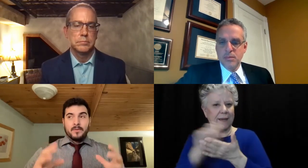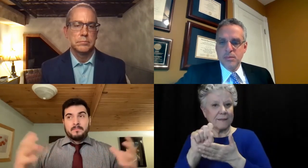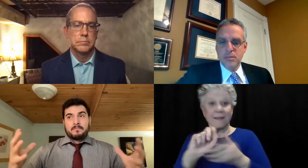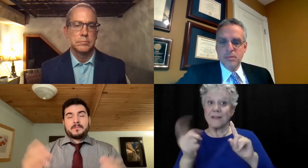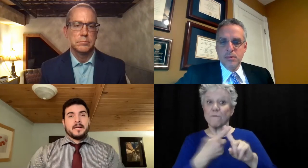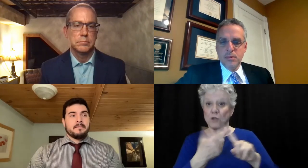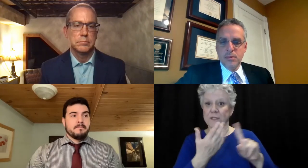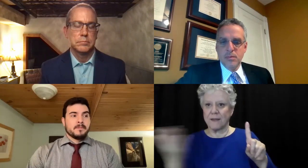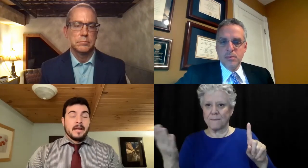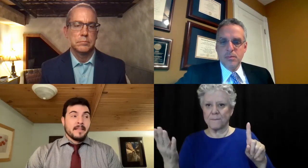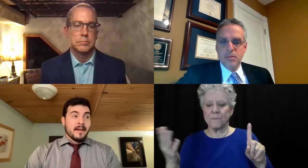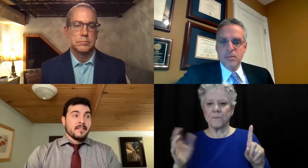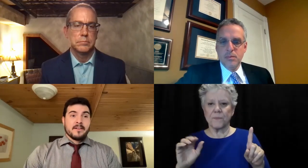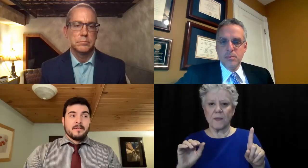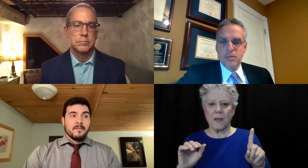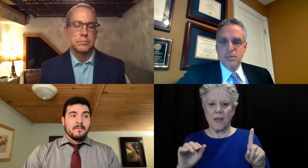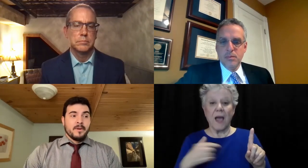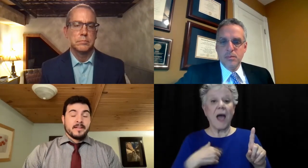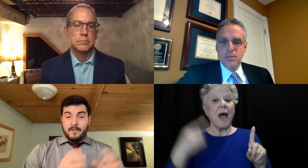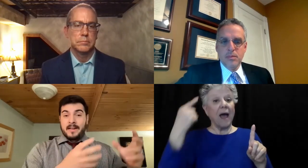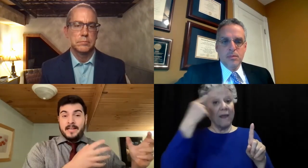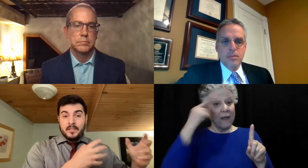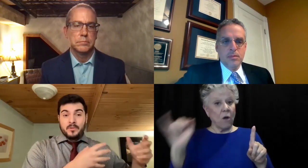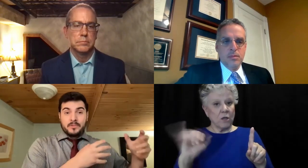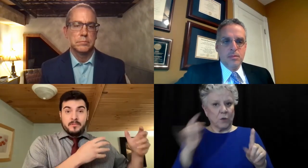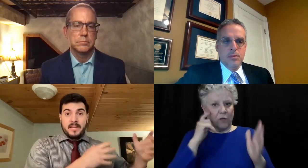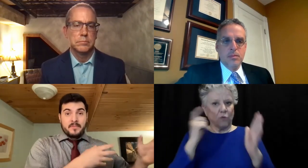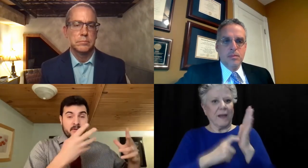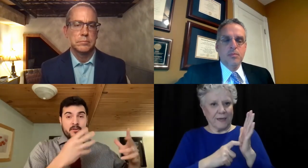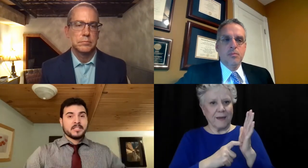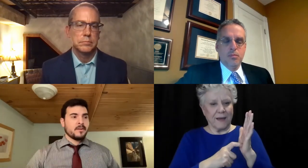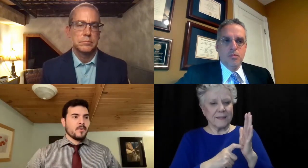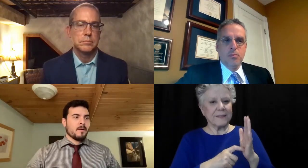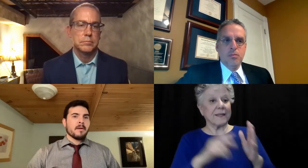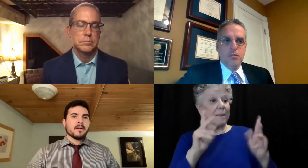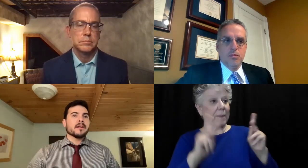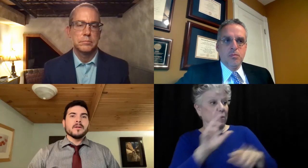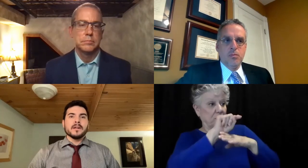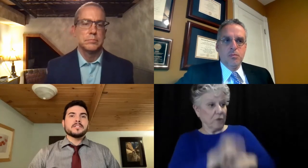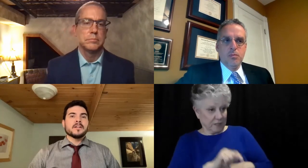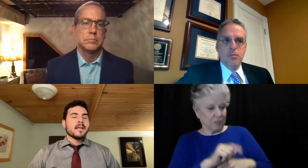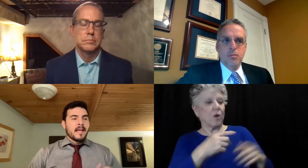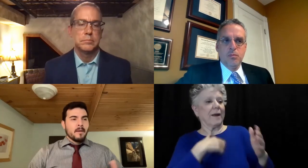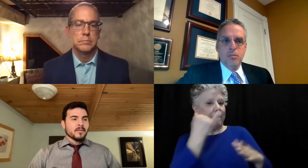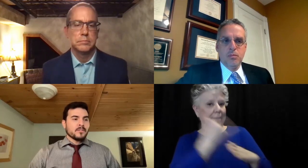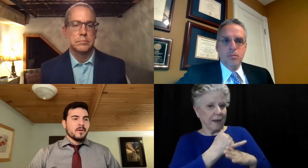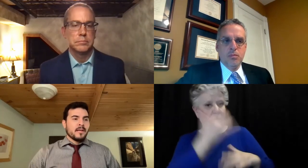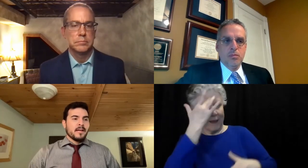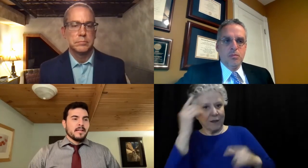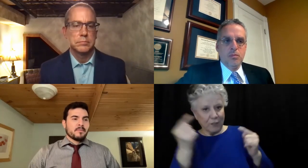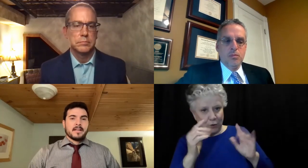So I think we need to recognize those saints from the tradition who are impaired, ill, or injured. And we